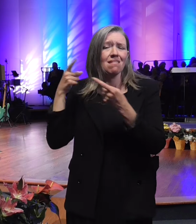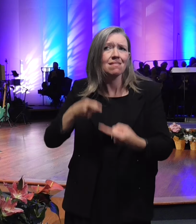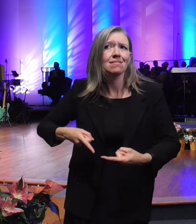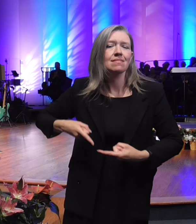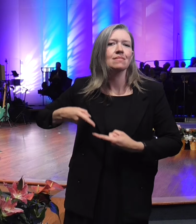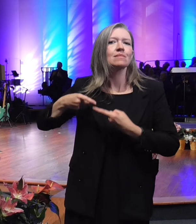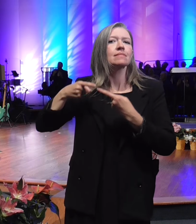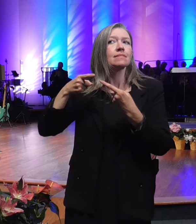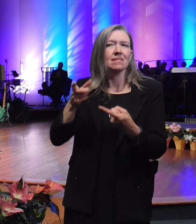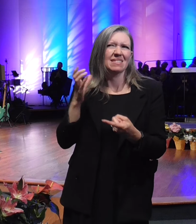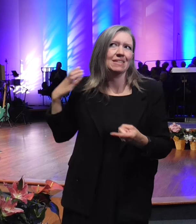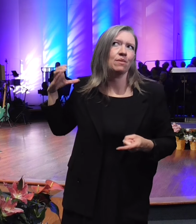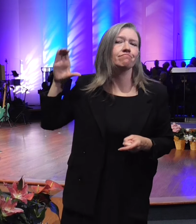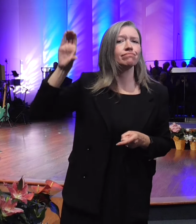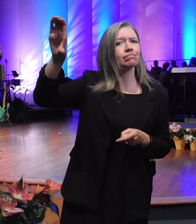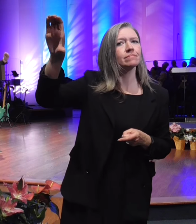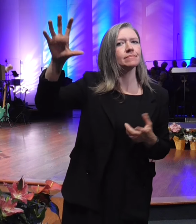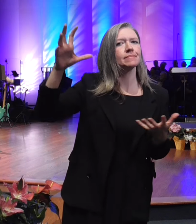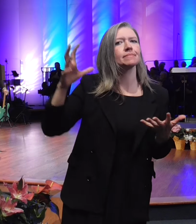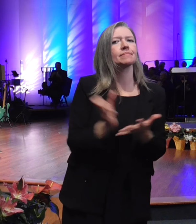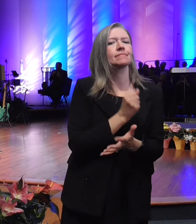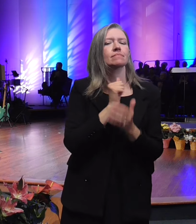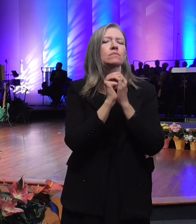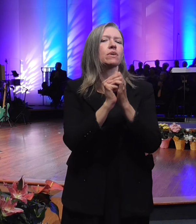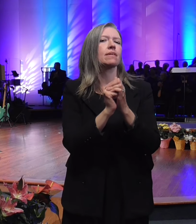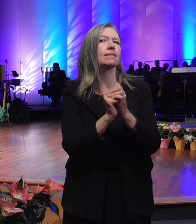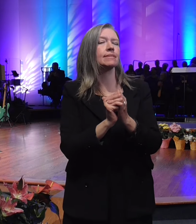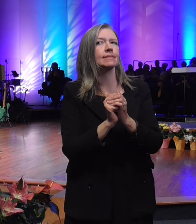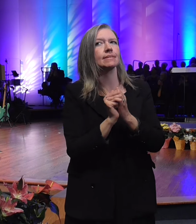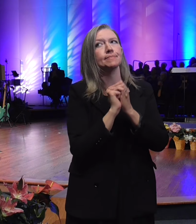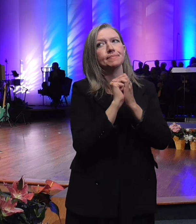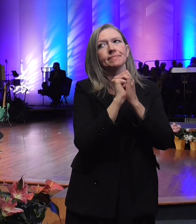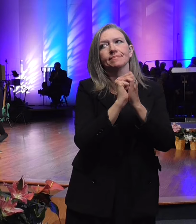Get on your knees and pray.